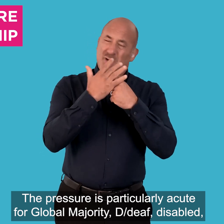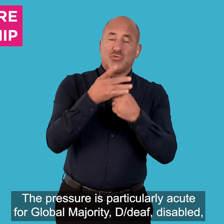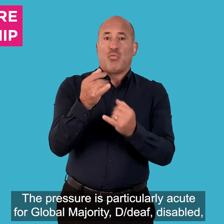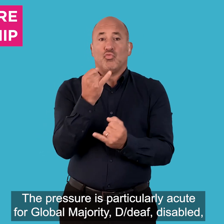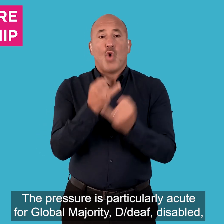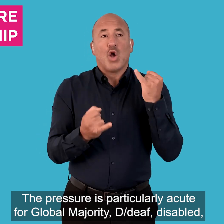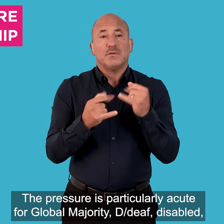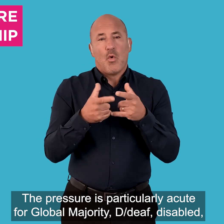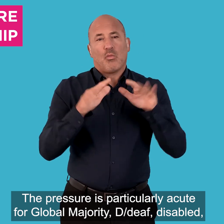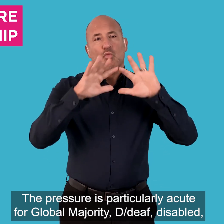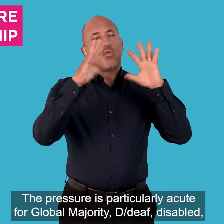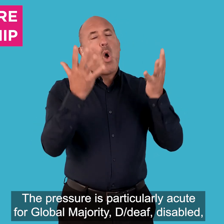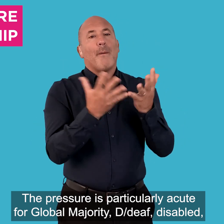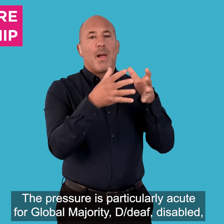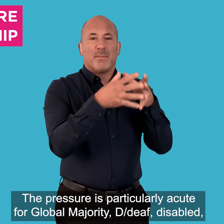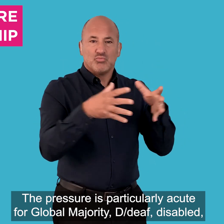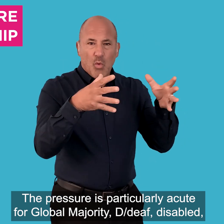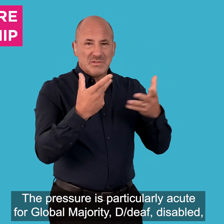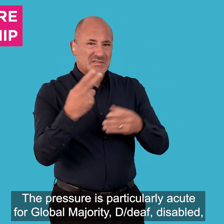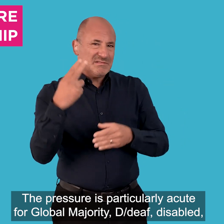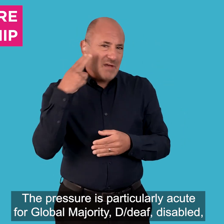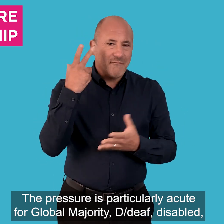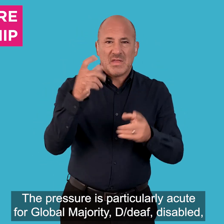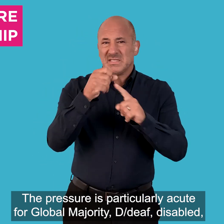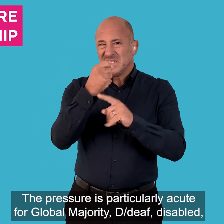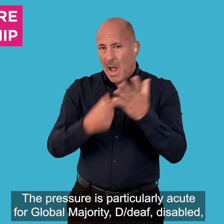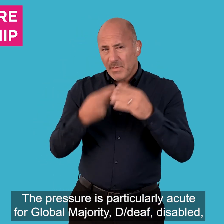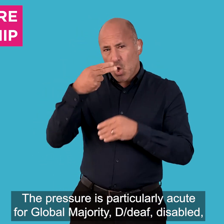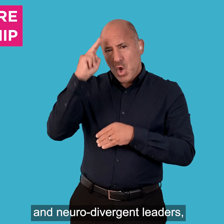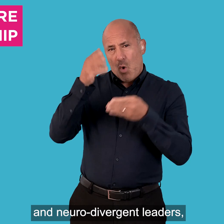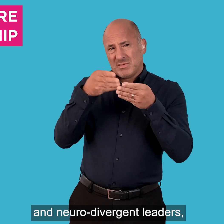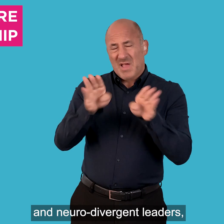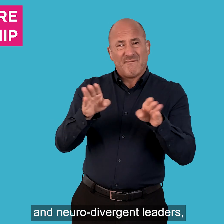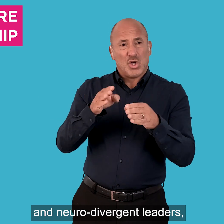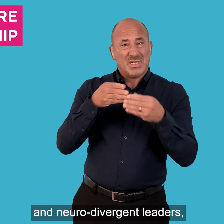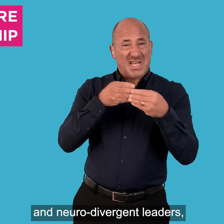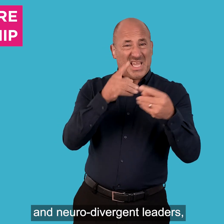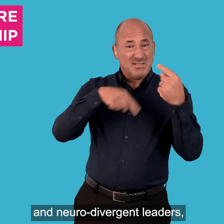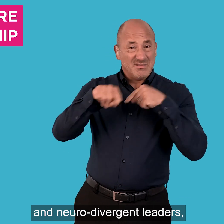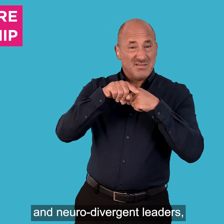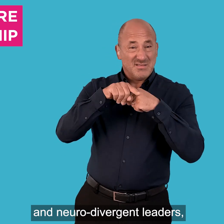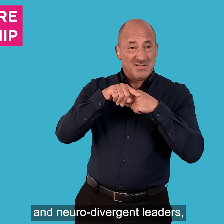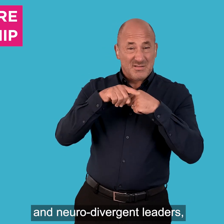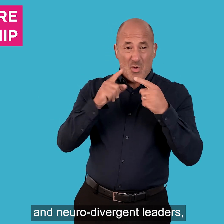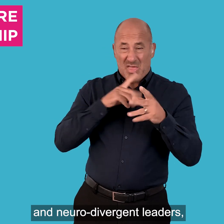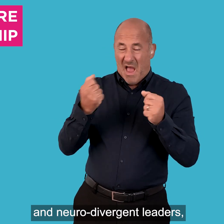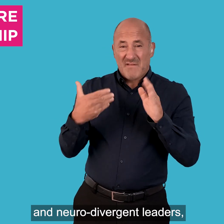The pressure is particularly acute for global majority, deaf, disabled, and neurodivergent